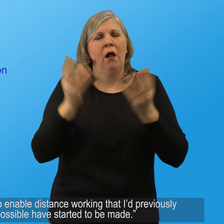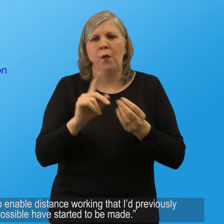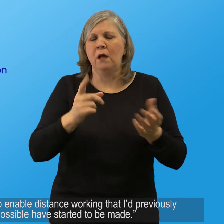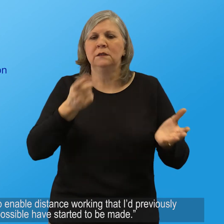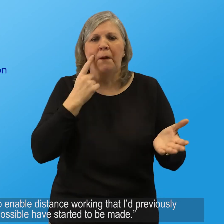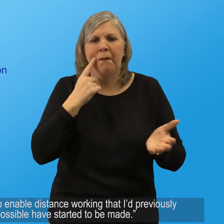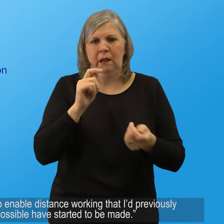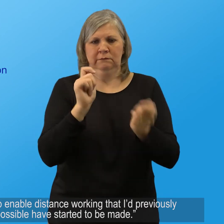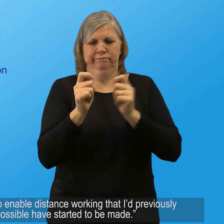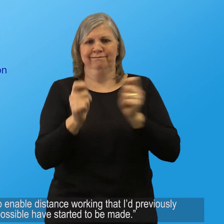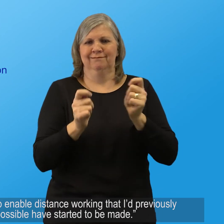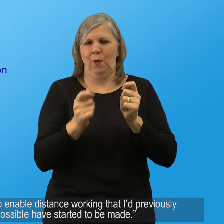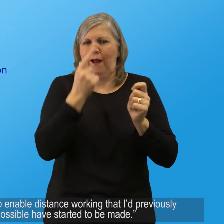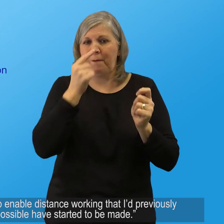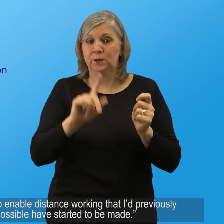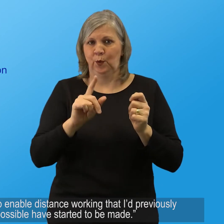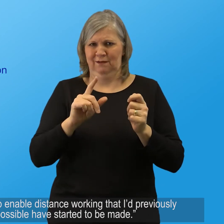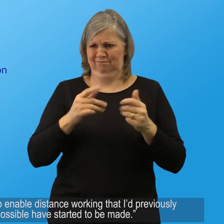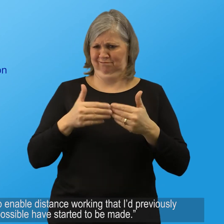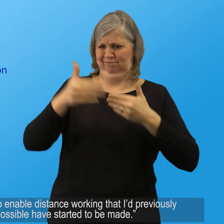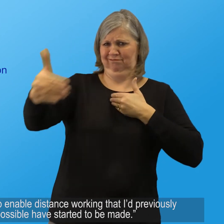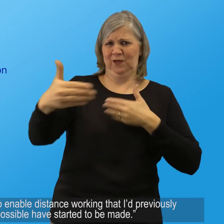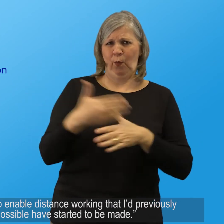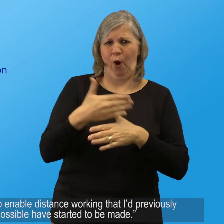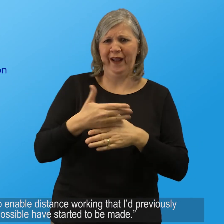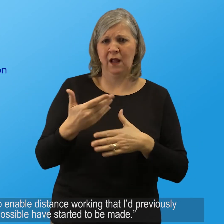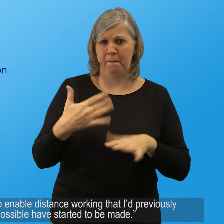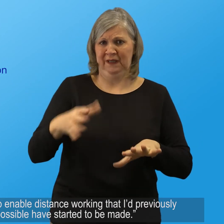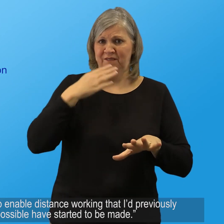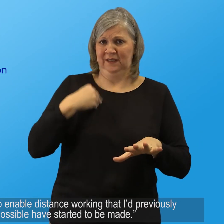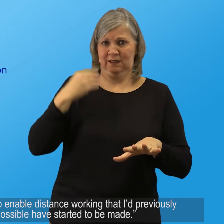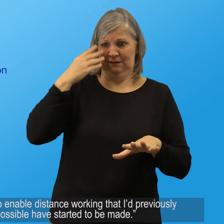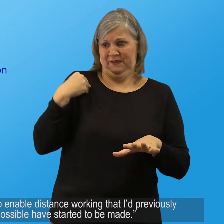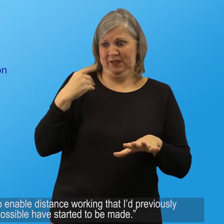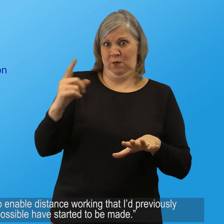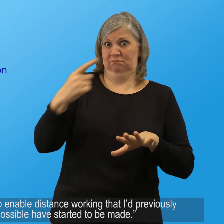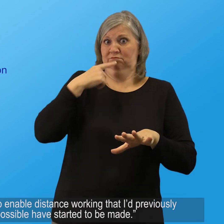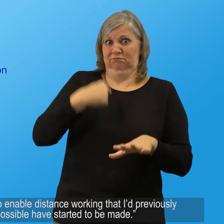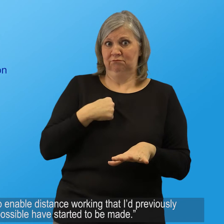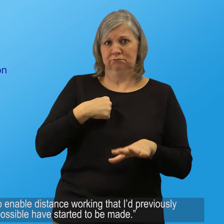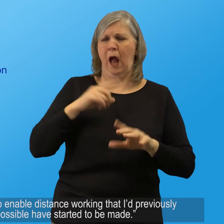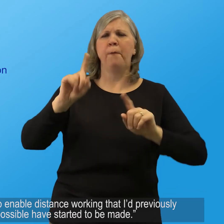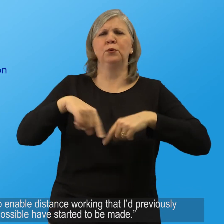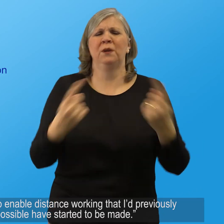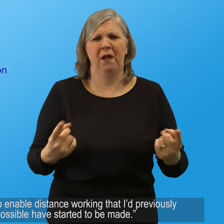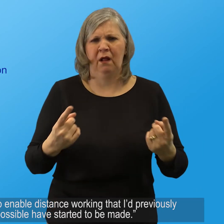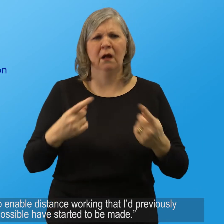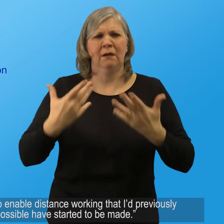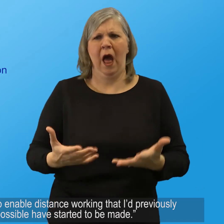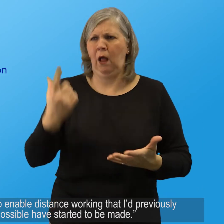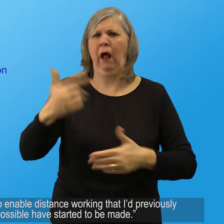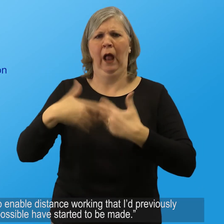All the simple adjustments to enable distance working that I'd previously been told were impossible have started to be made.